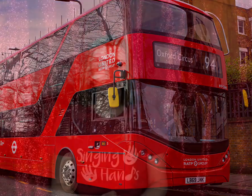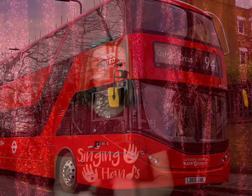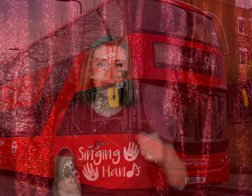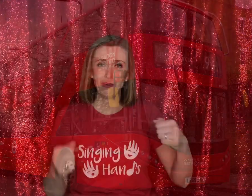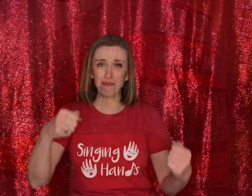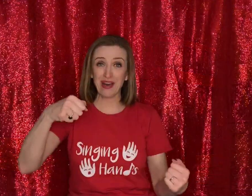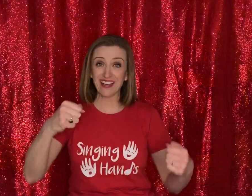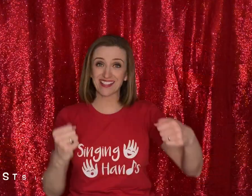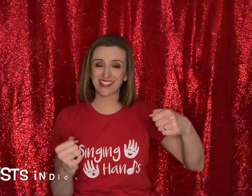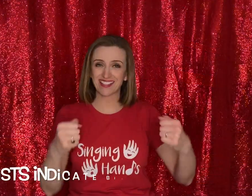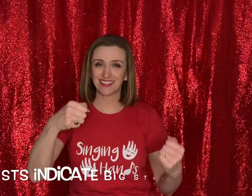Bus.